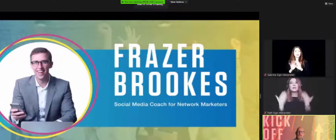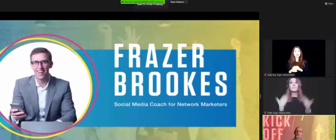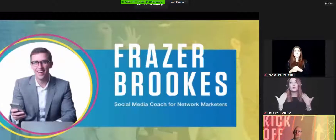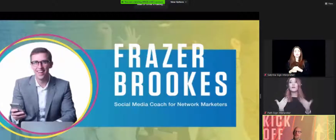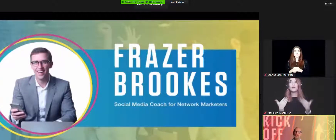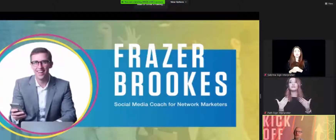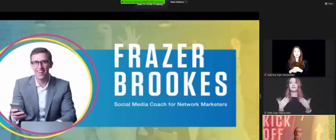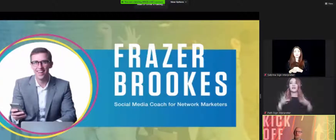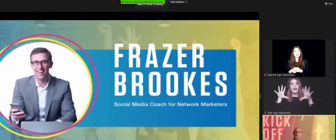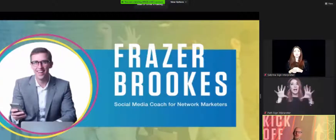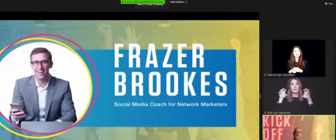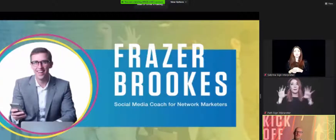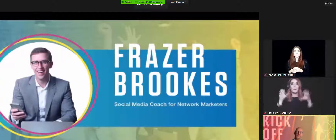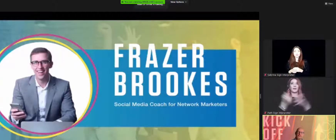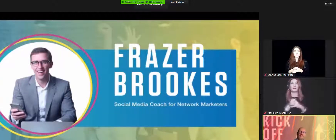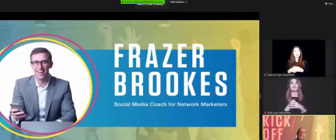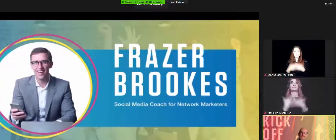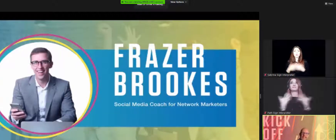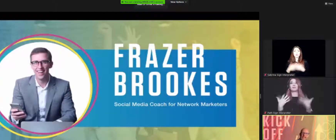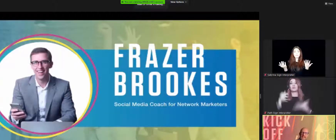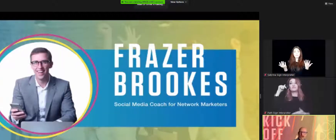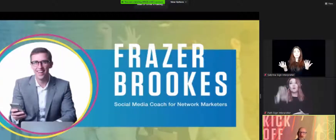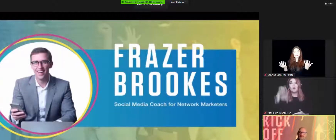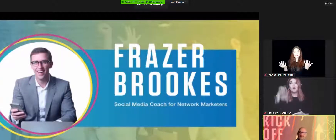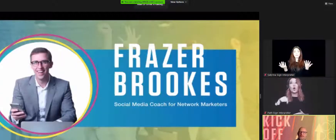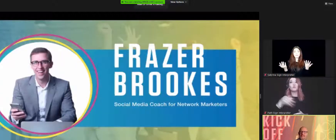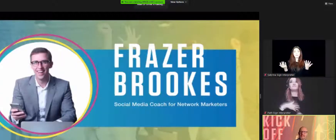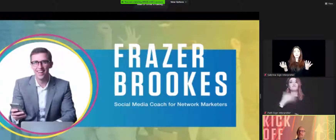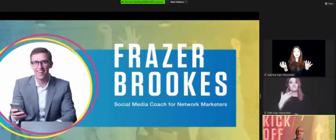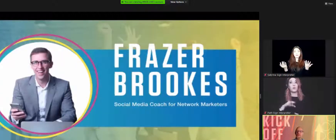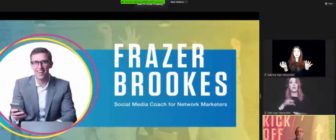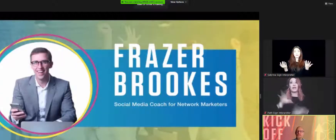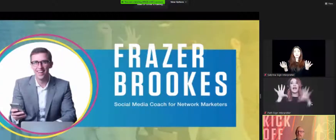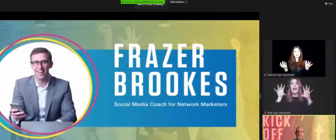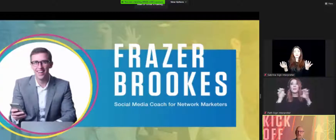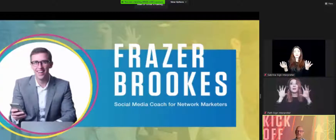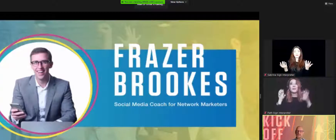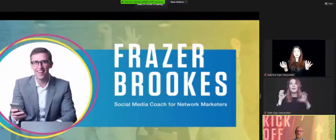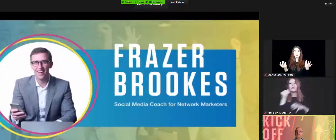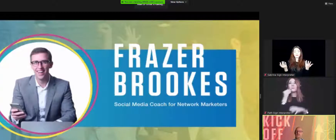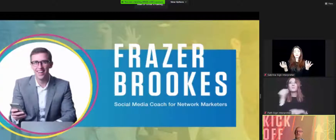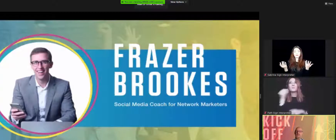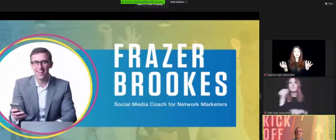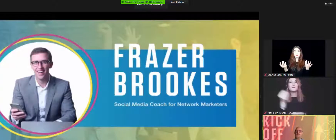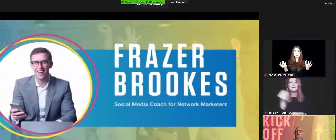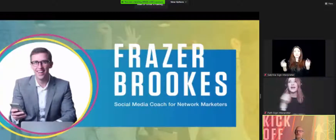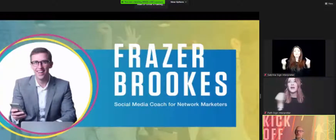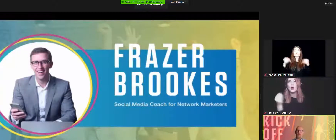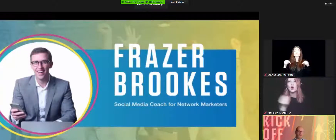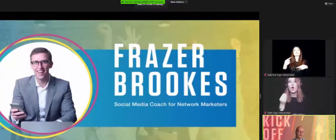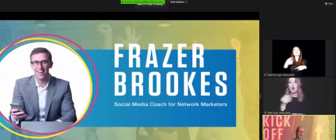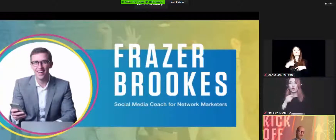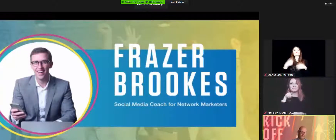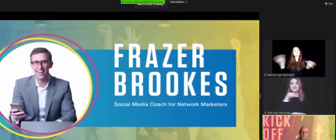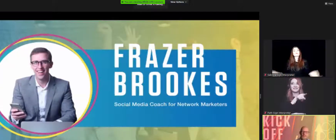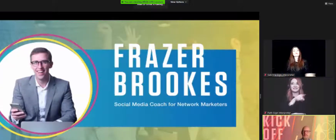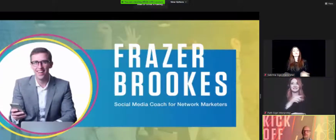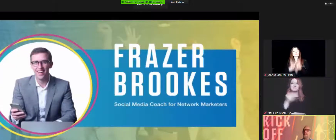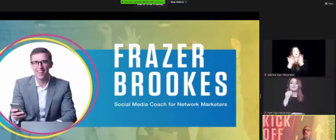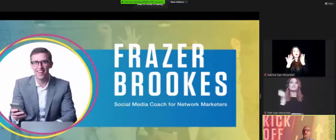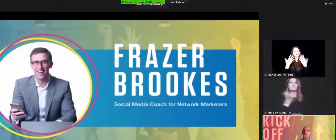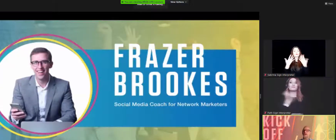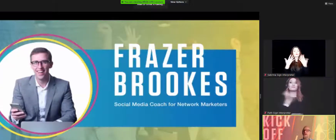the opportunity from the beginning of the year to start with full power. So